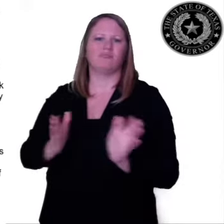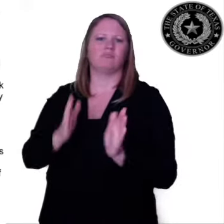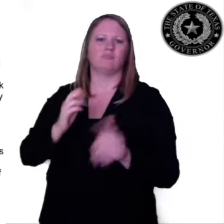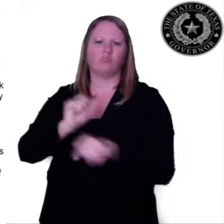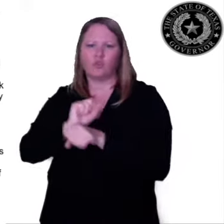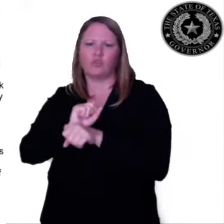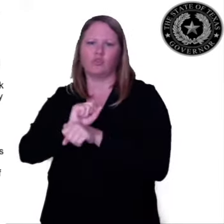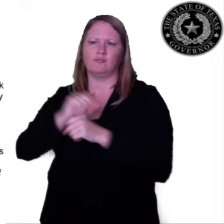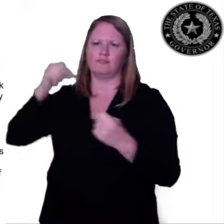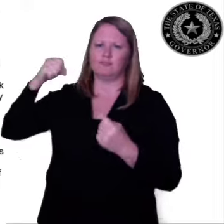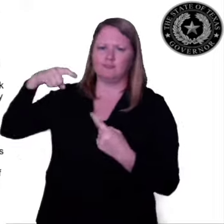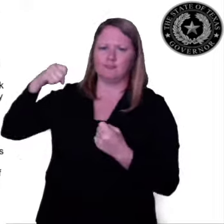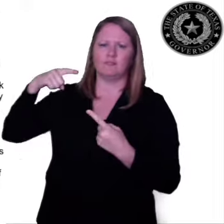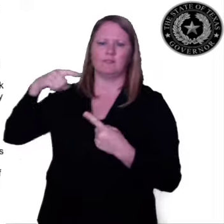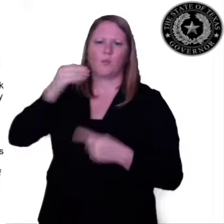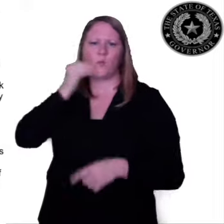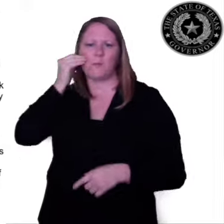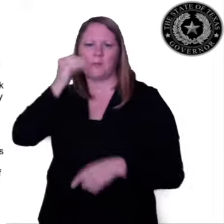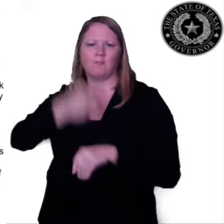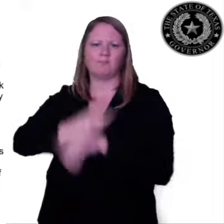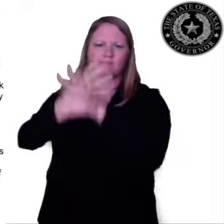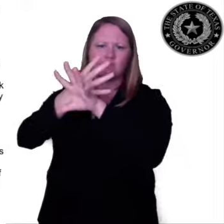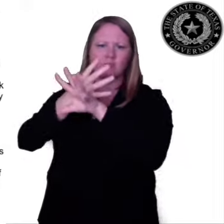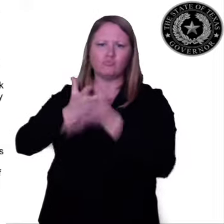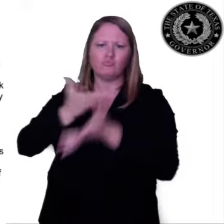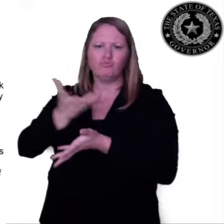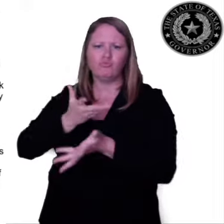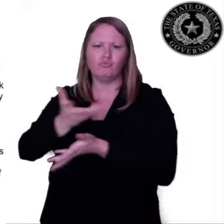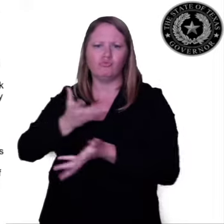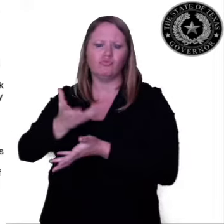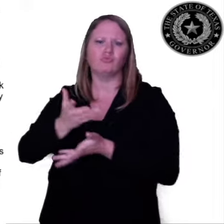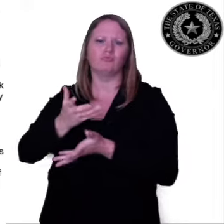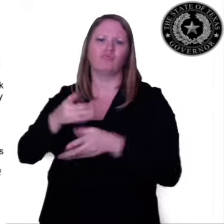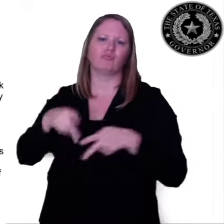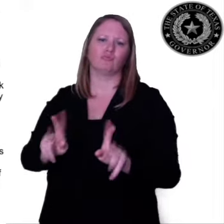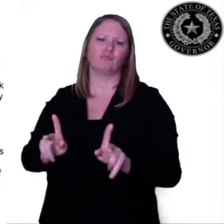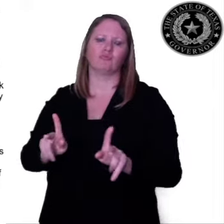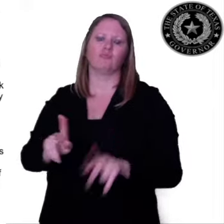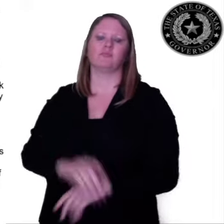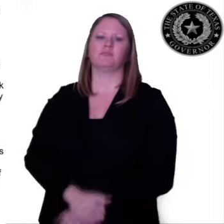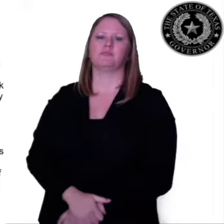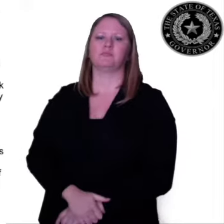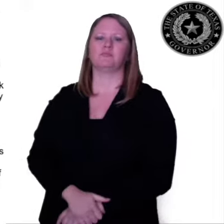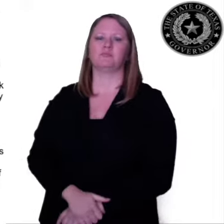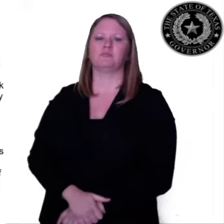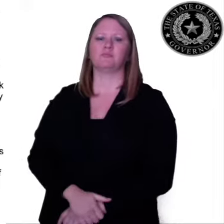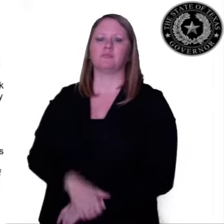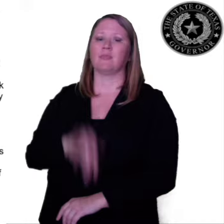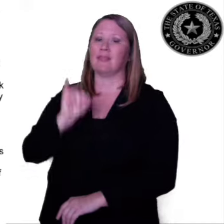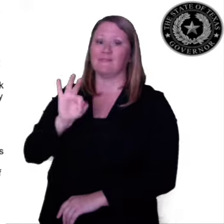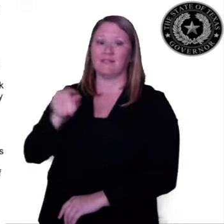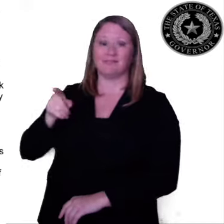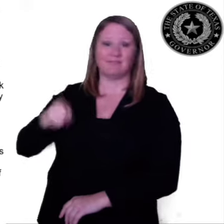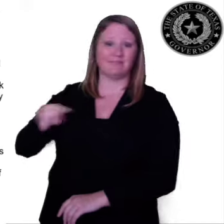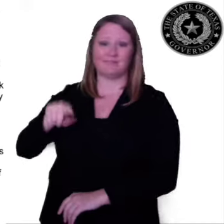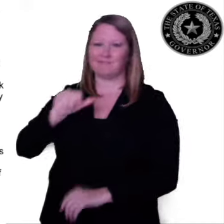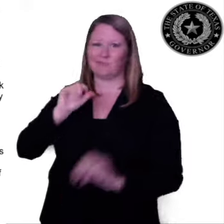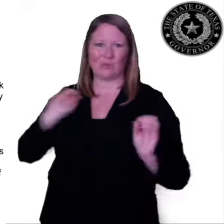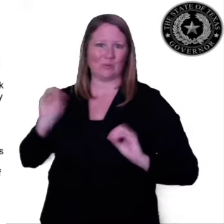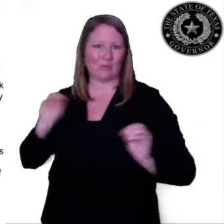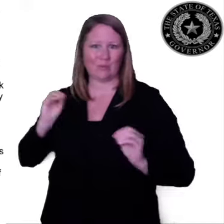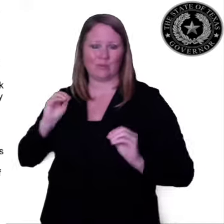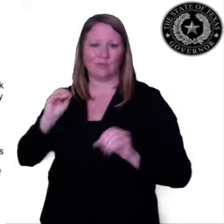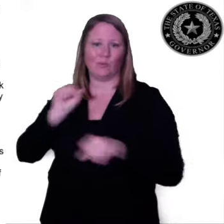may return to schools to conduct remote video instruction as well as perform administrative duties under the strict